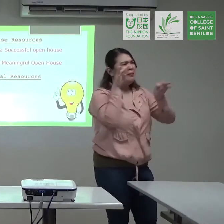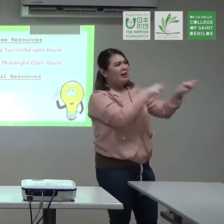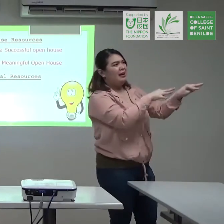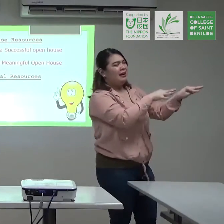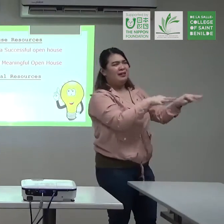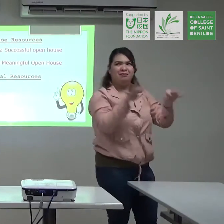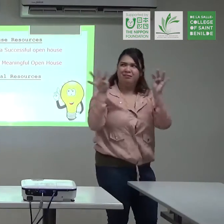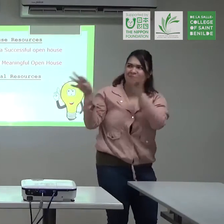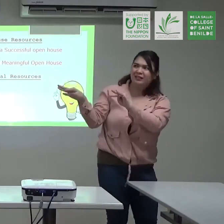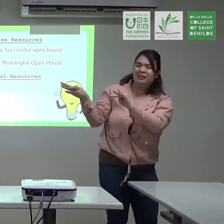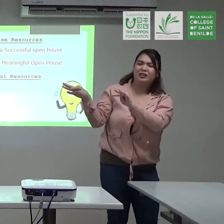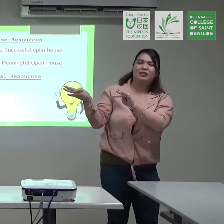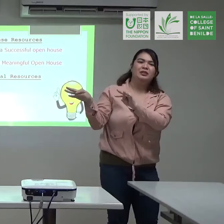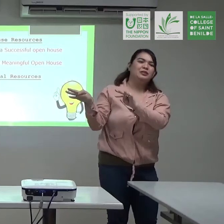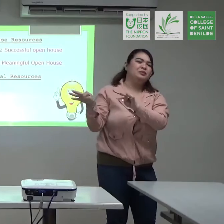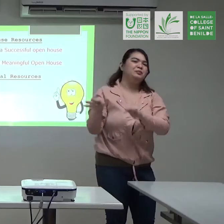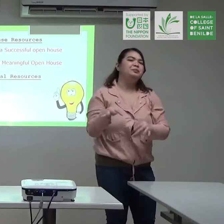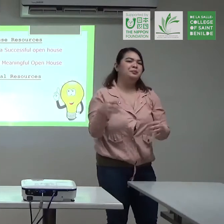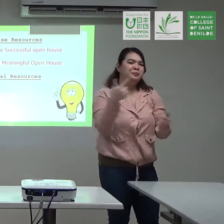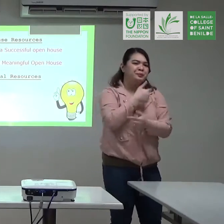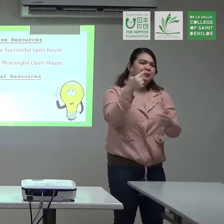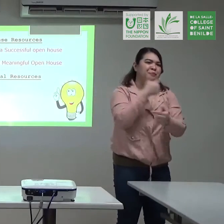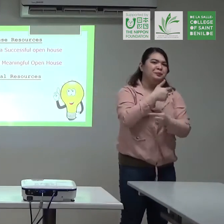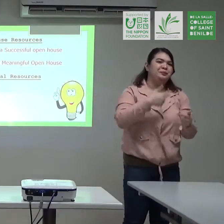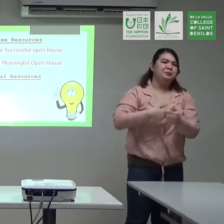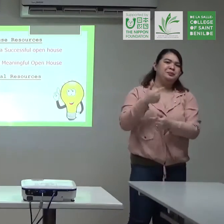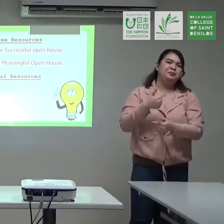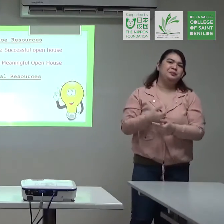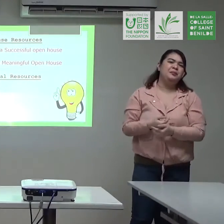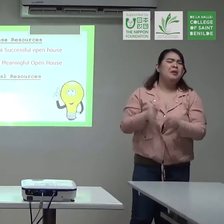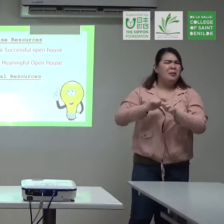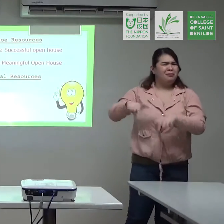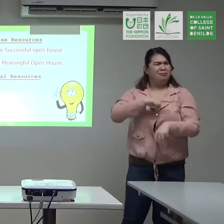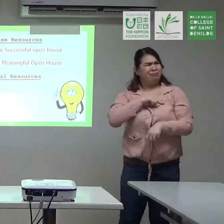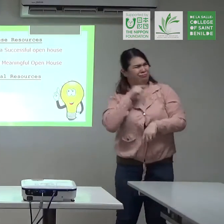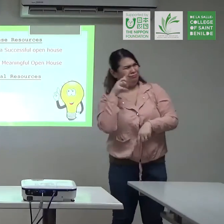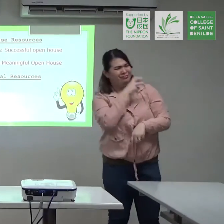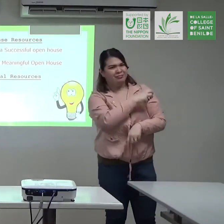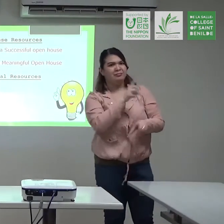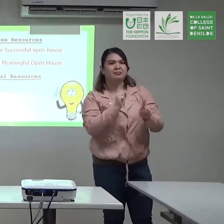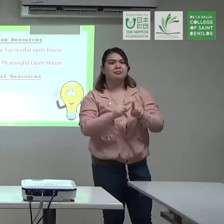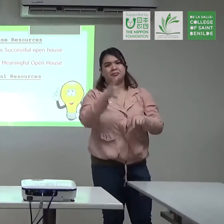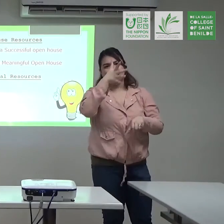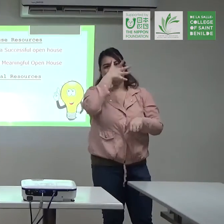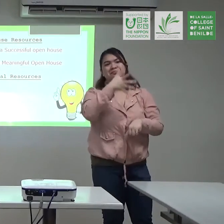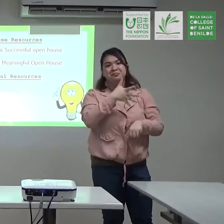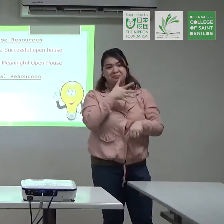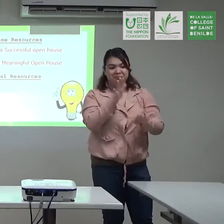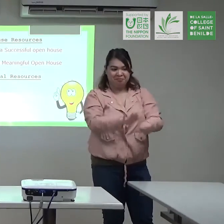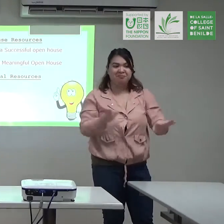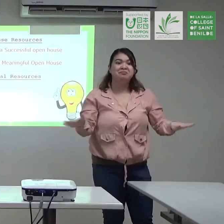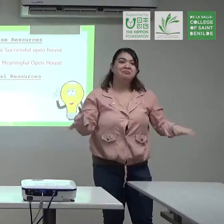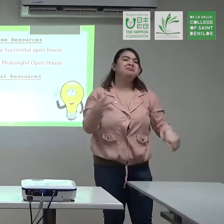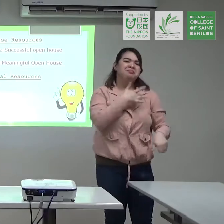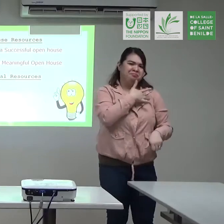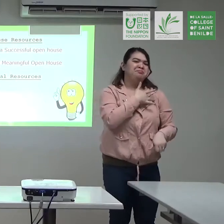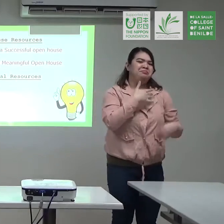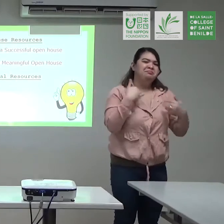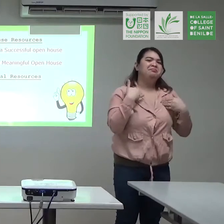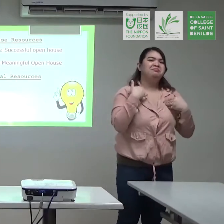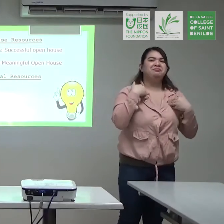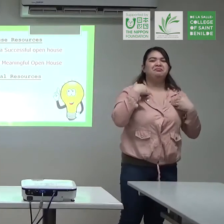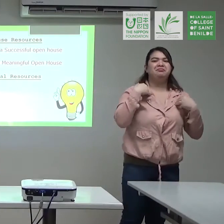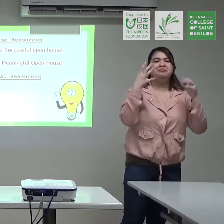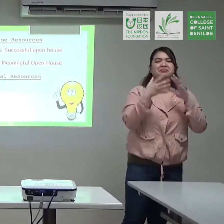just praying on the wall. For us, that's nothing, but for the parents and the children, they really have